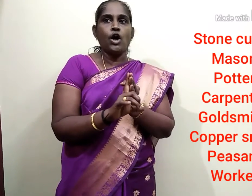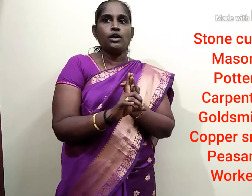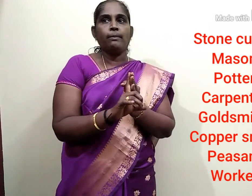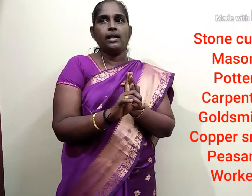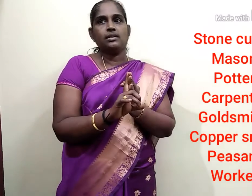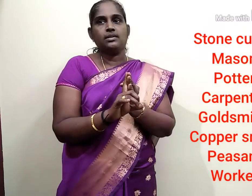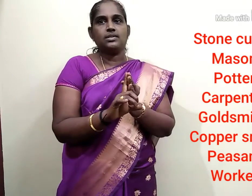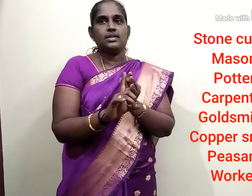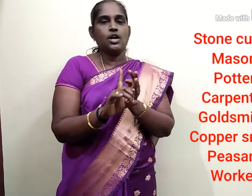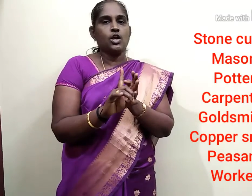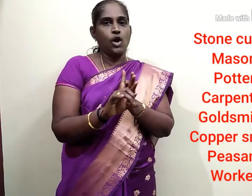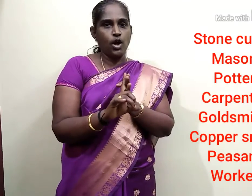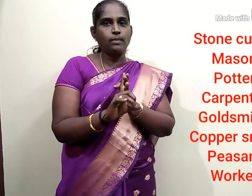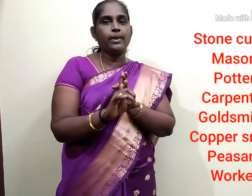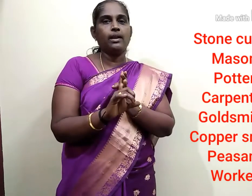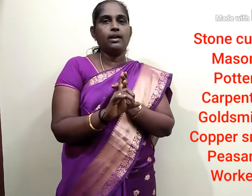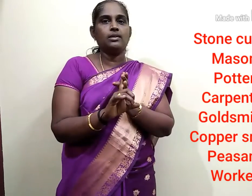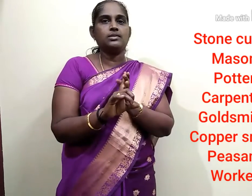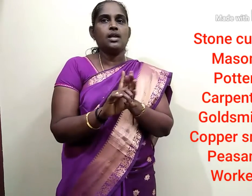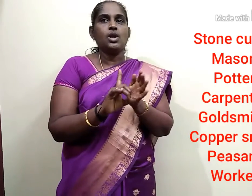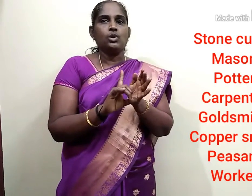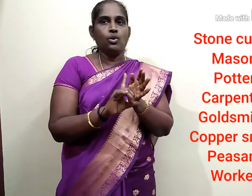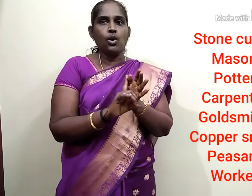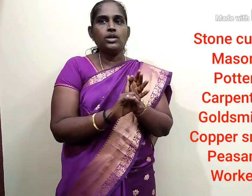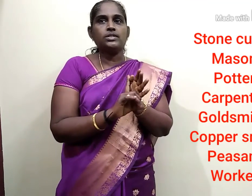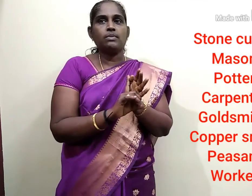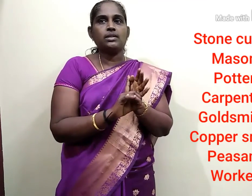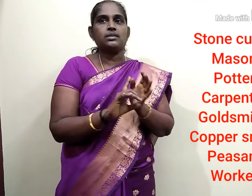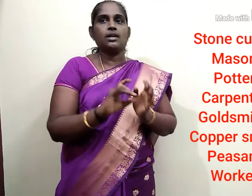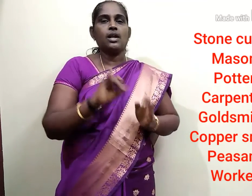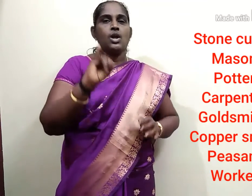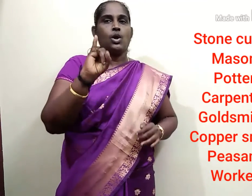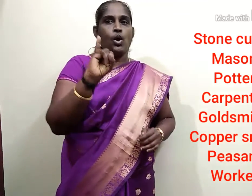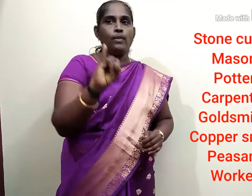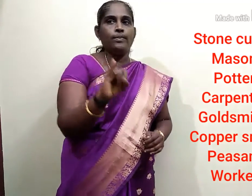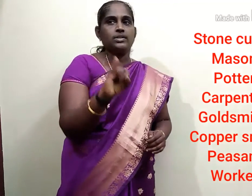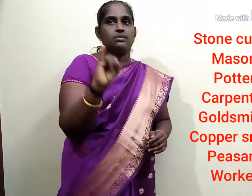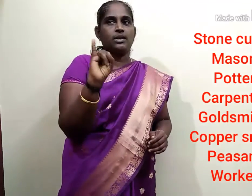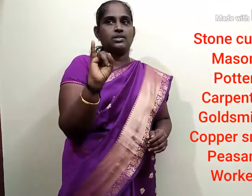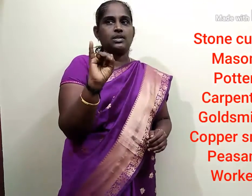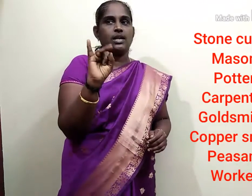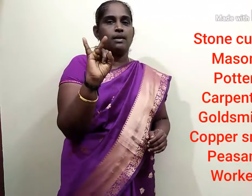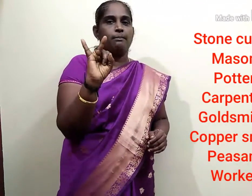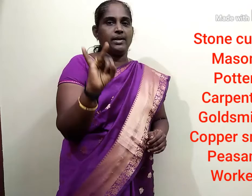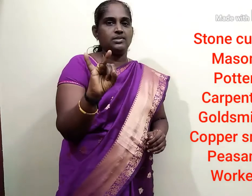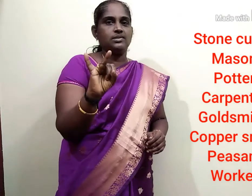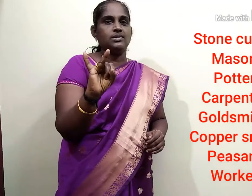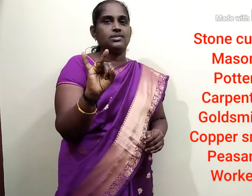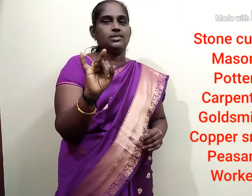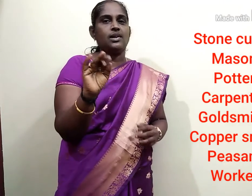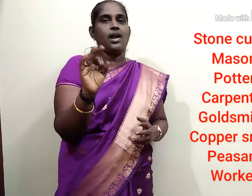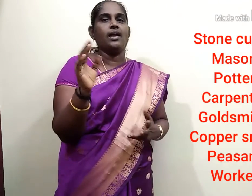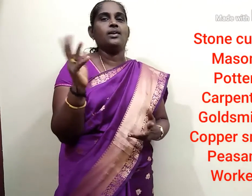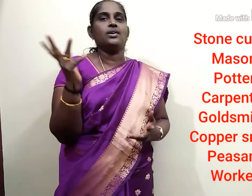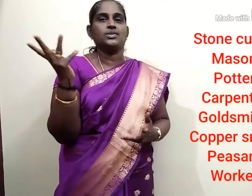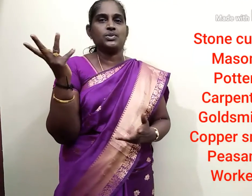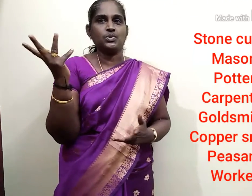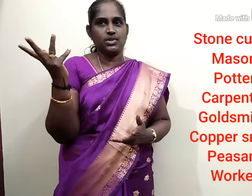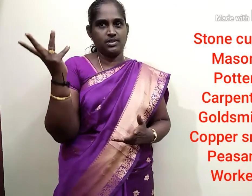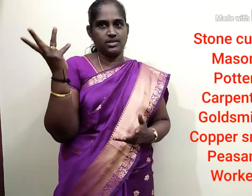pot makers, carpenters, goldsmiths, coppersmiths, peasants, and also